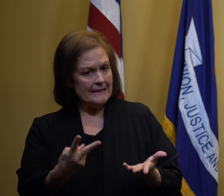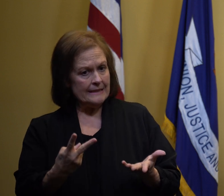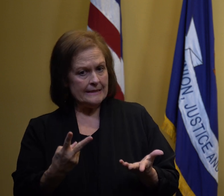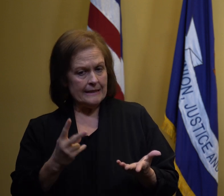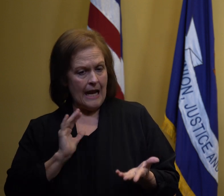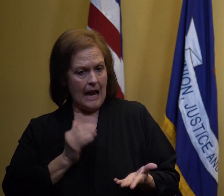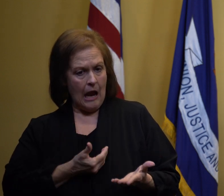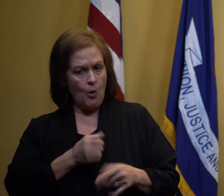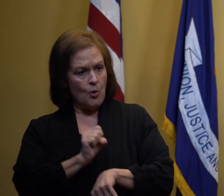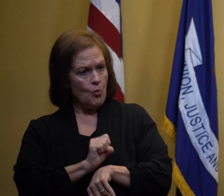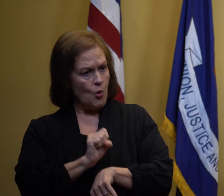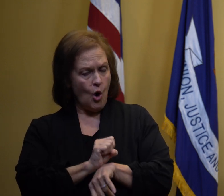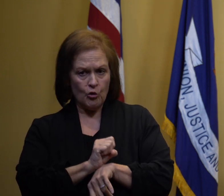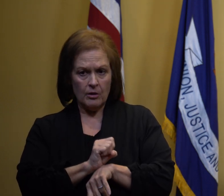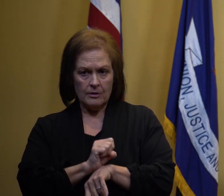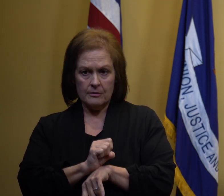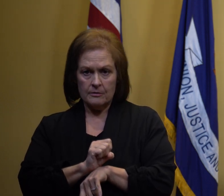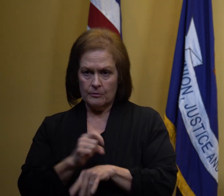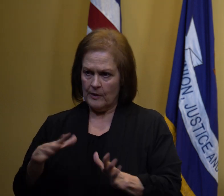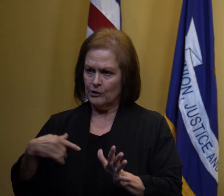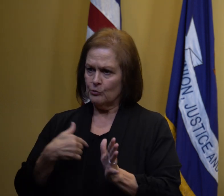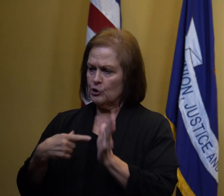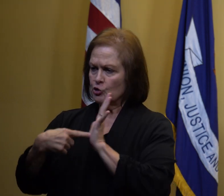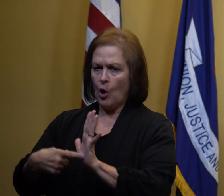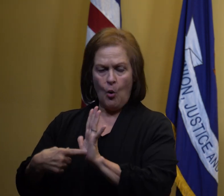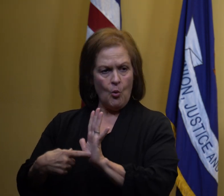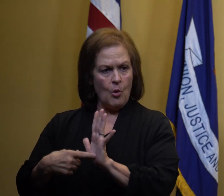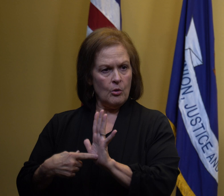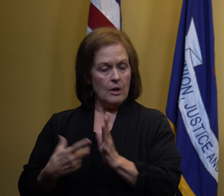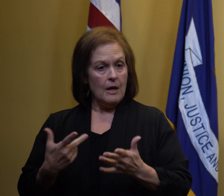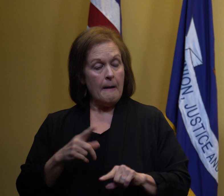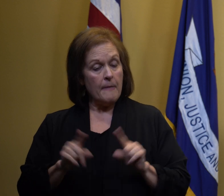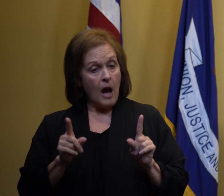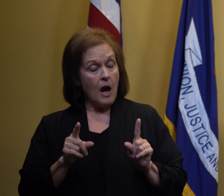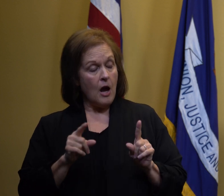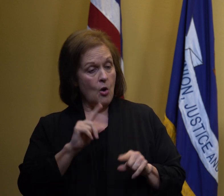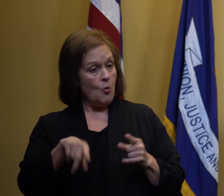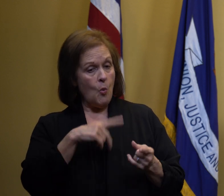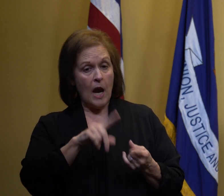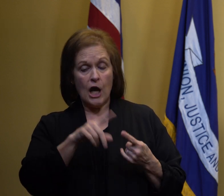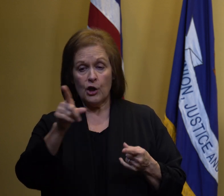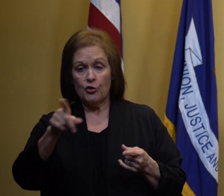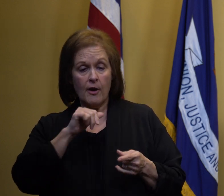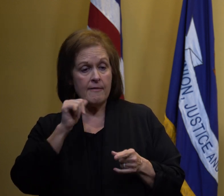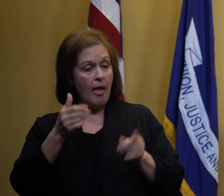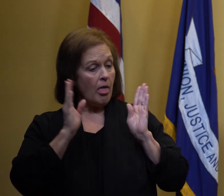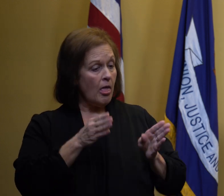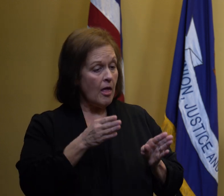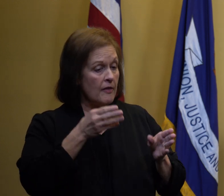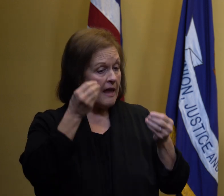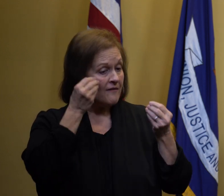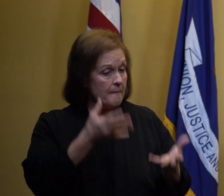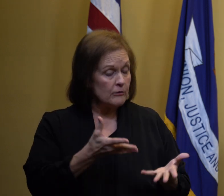are represented in their labor. But most importantly, when we overlook the facts and withheld real information